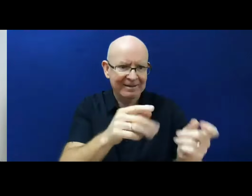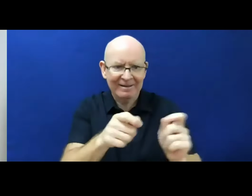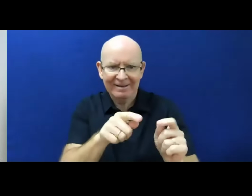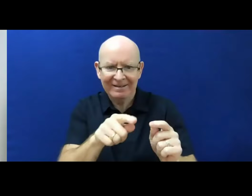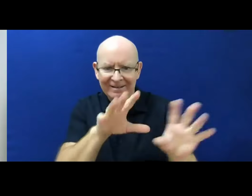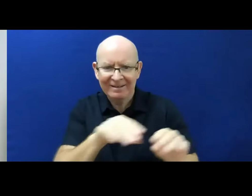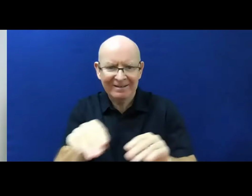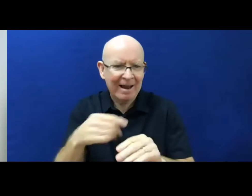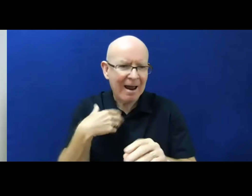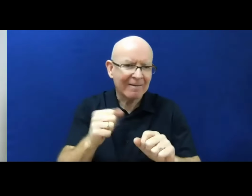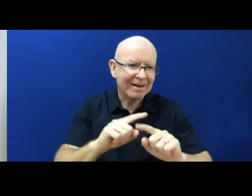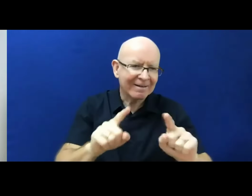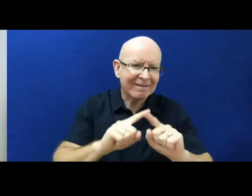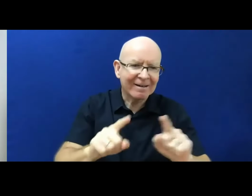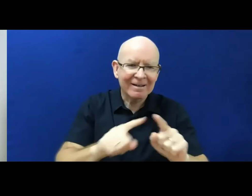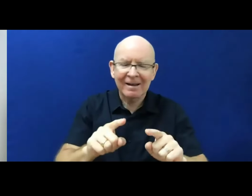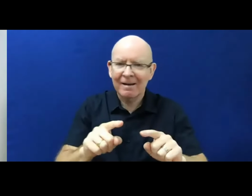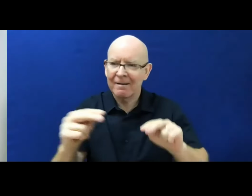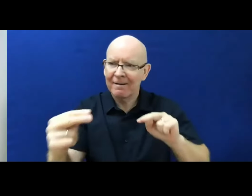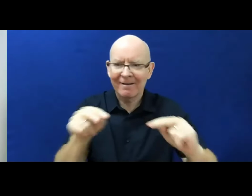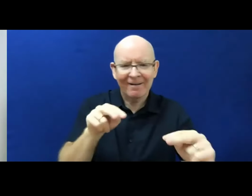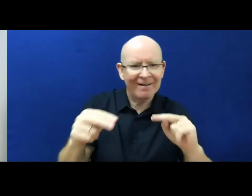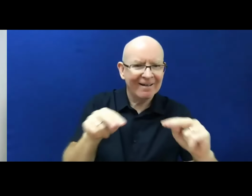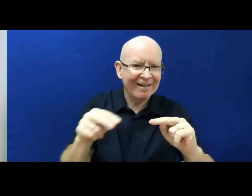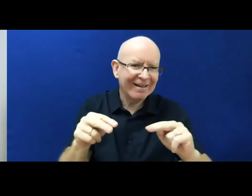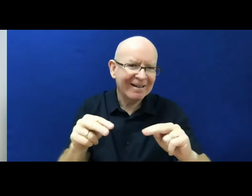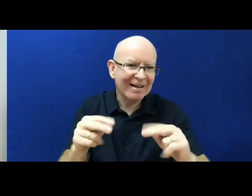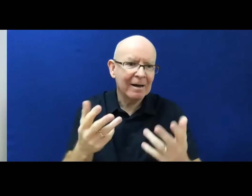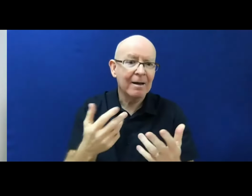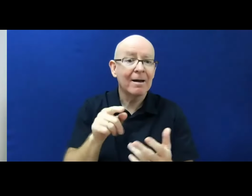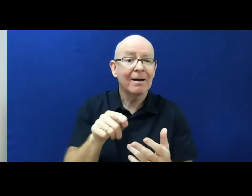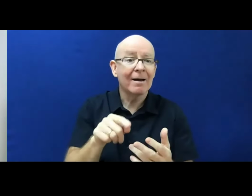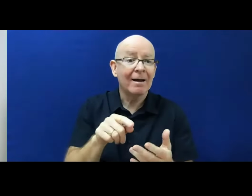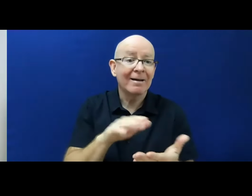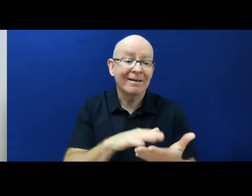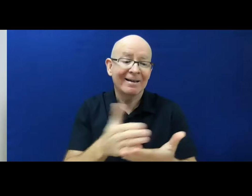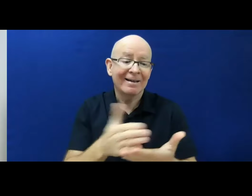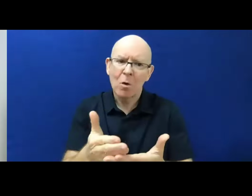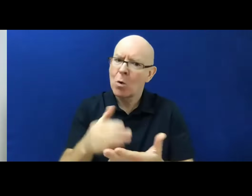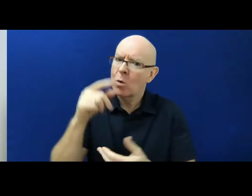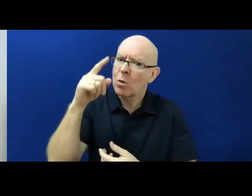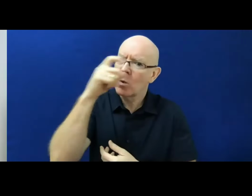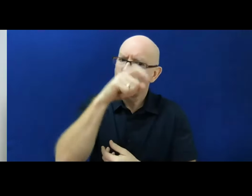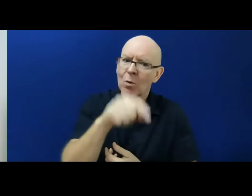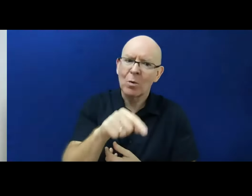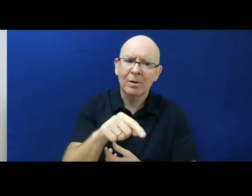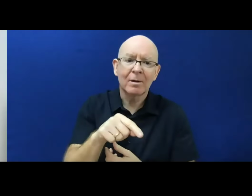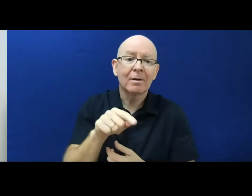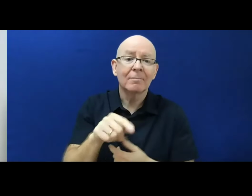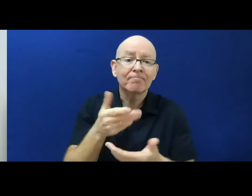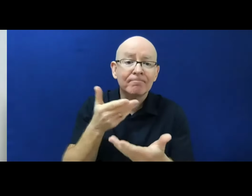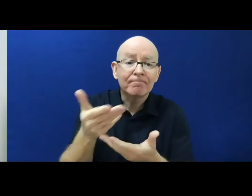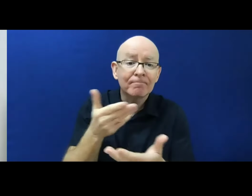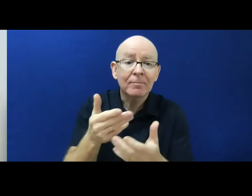to speak in a language that will make sense to the policymakers? Because at the end, the policymaker is asking us, okay, how to do it. I buy